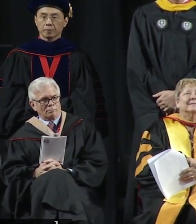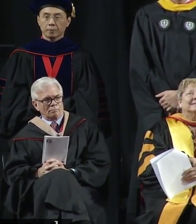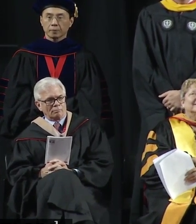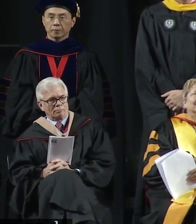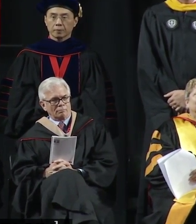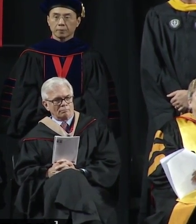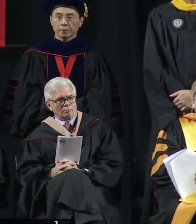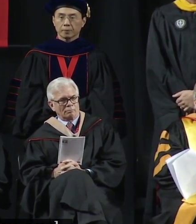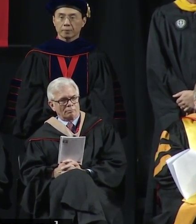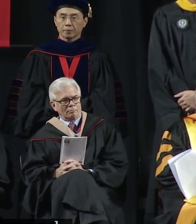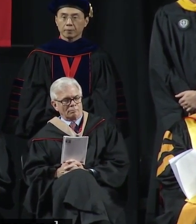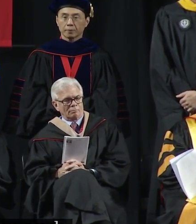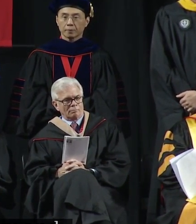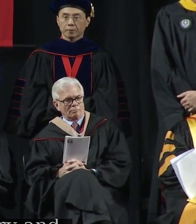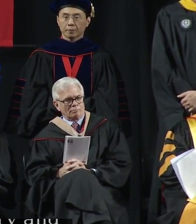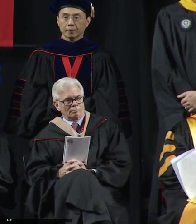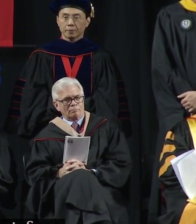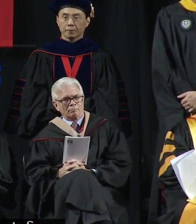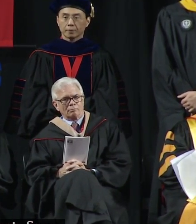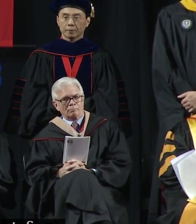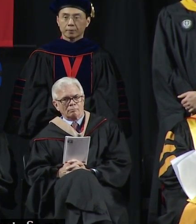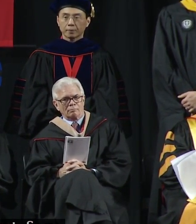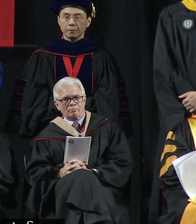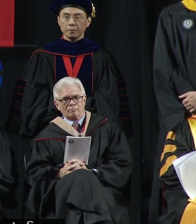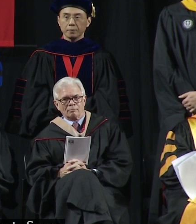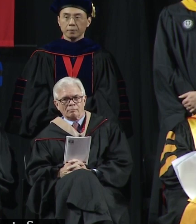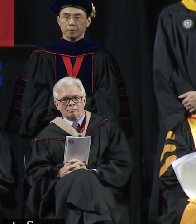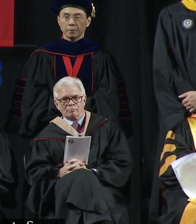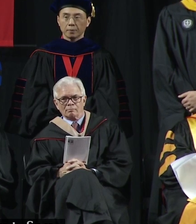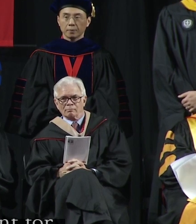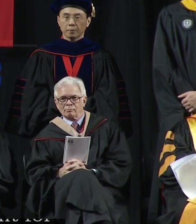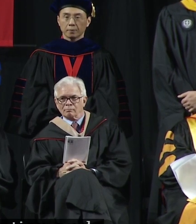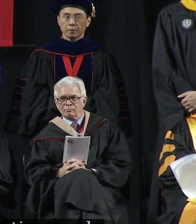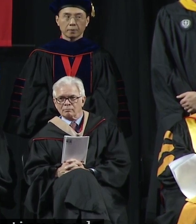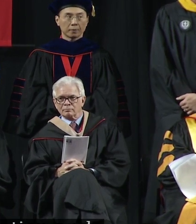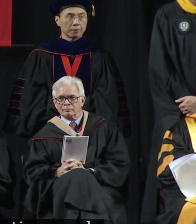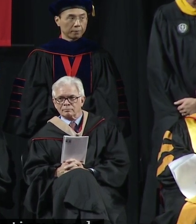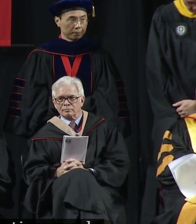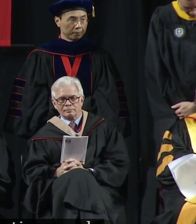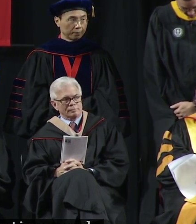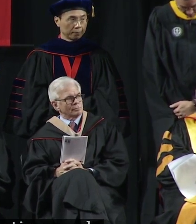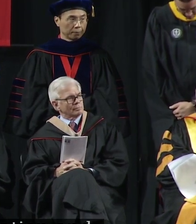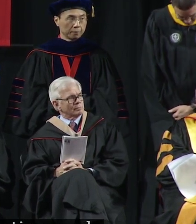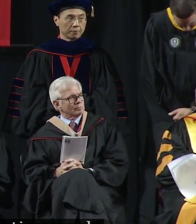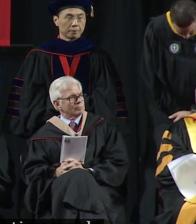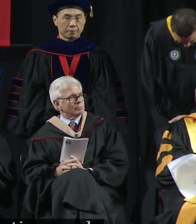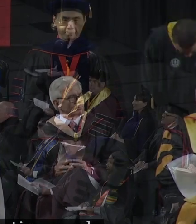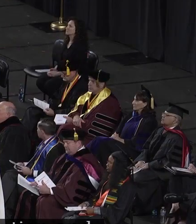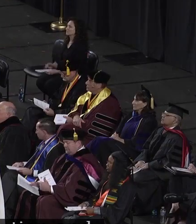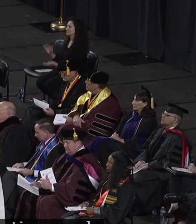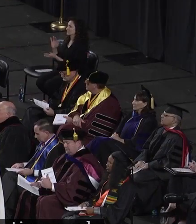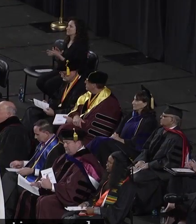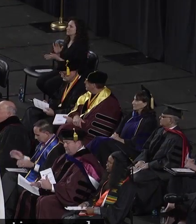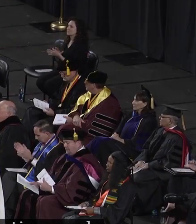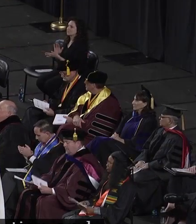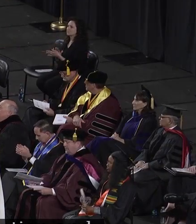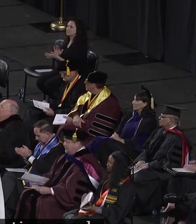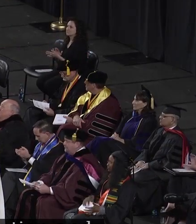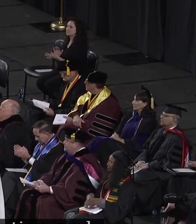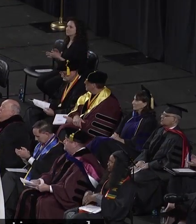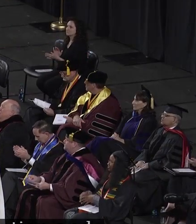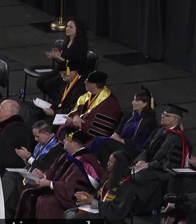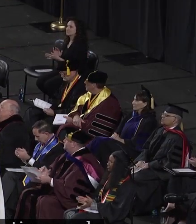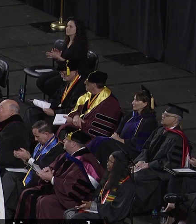Interim Vice President for Management, Information and Analysis. The second row